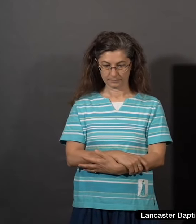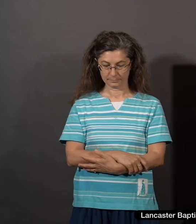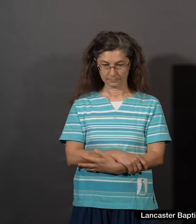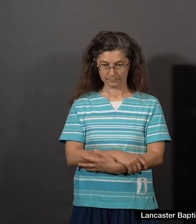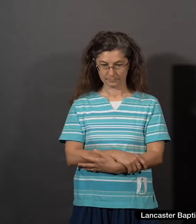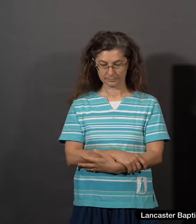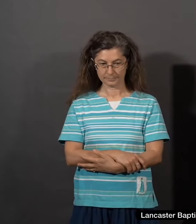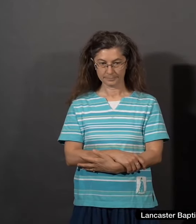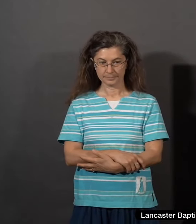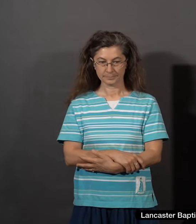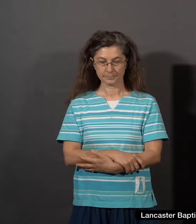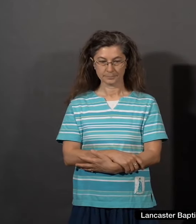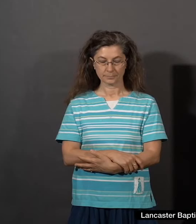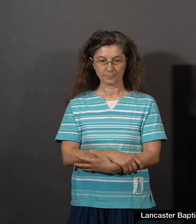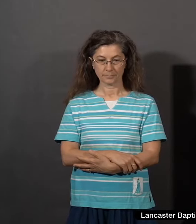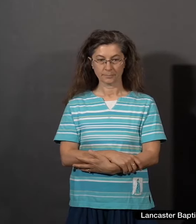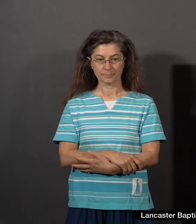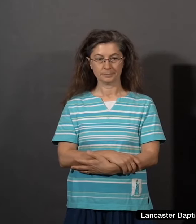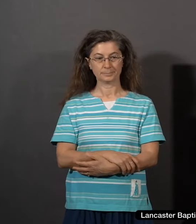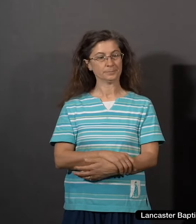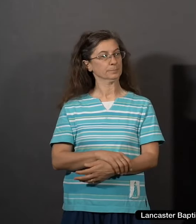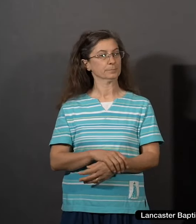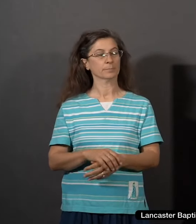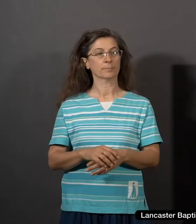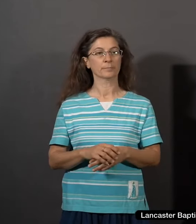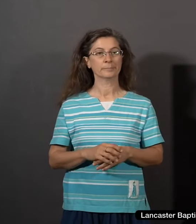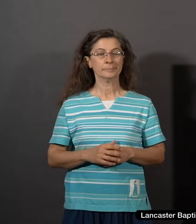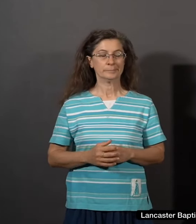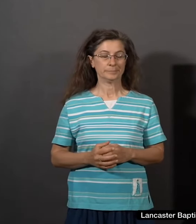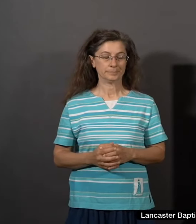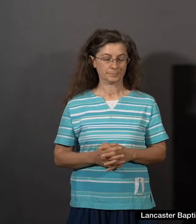Father, other extended family requests that have been made